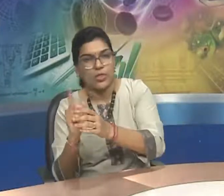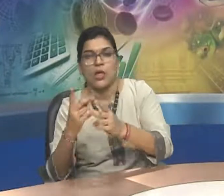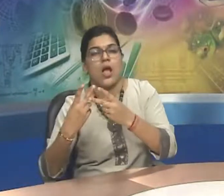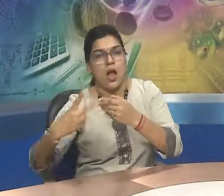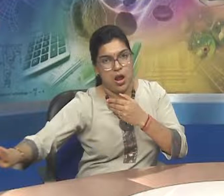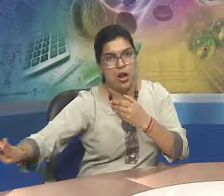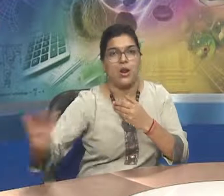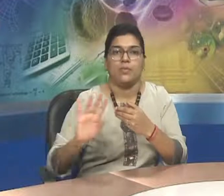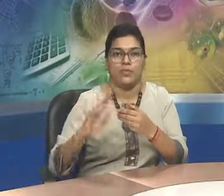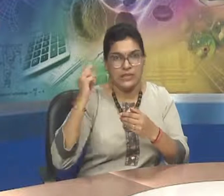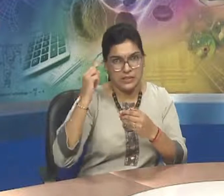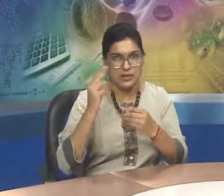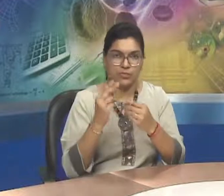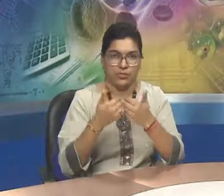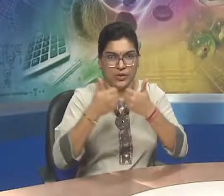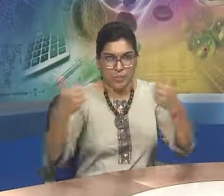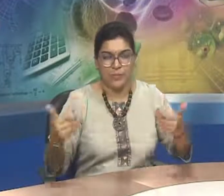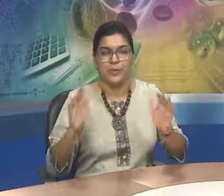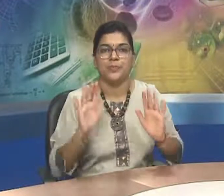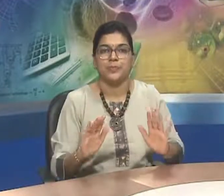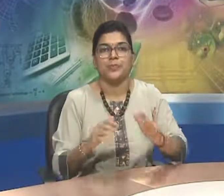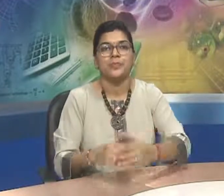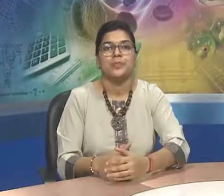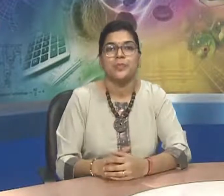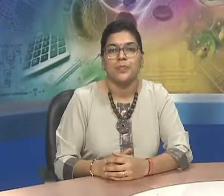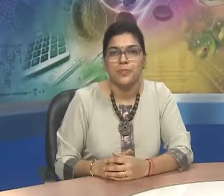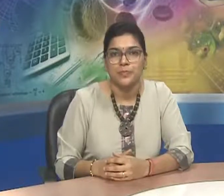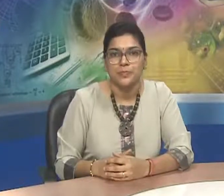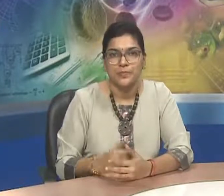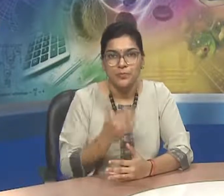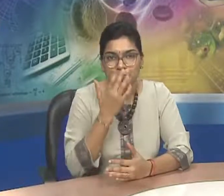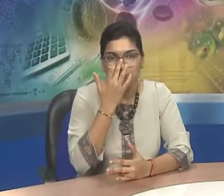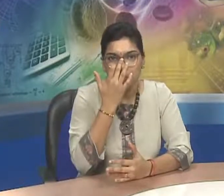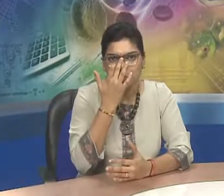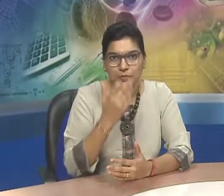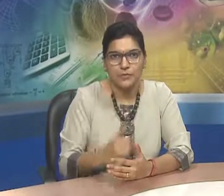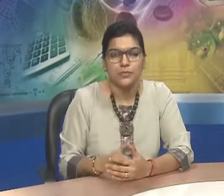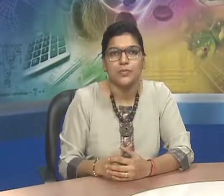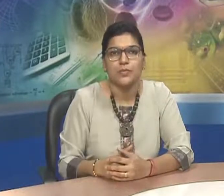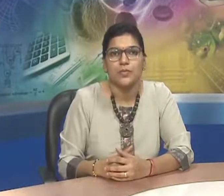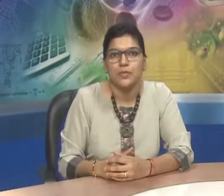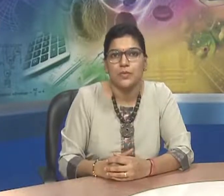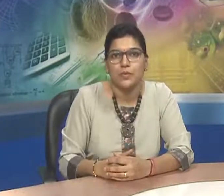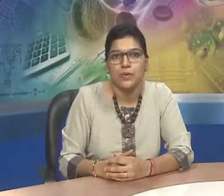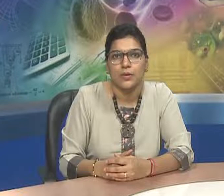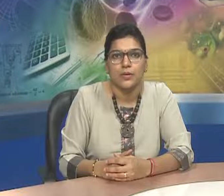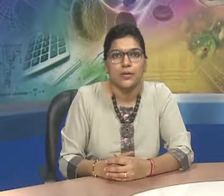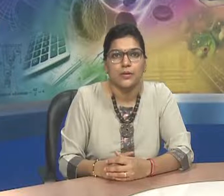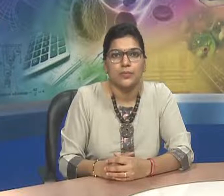So, Supreme Court can give order to the lower court for having all the information and the update.